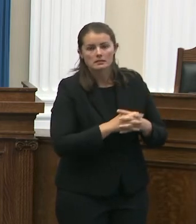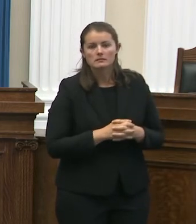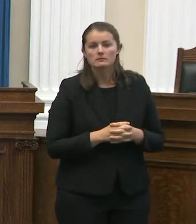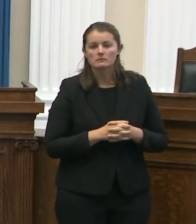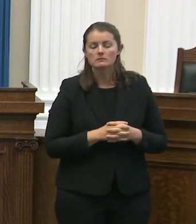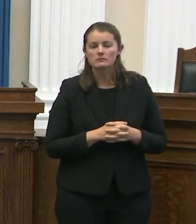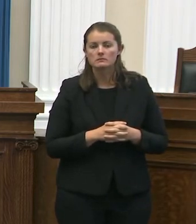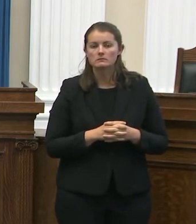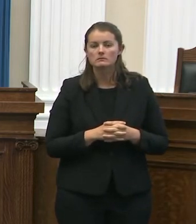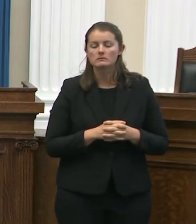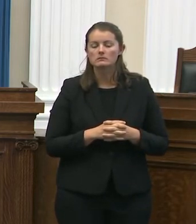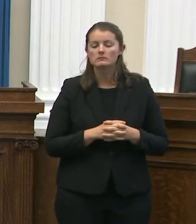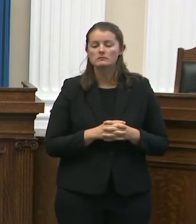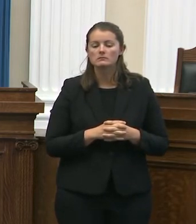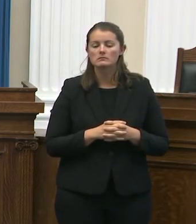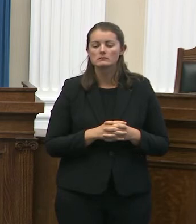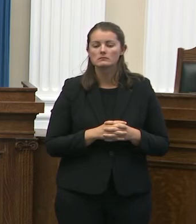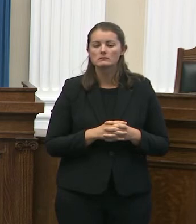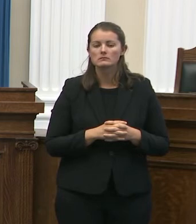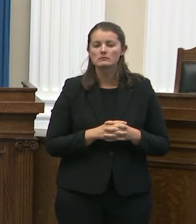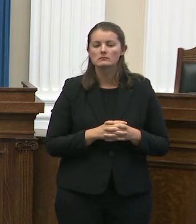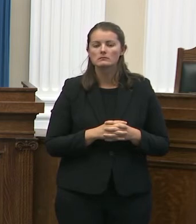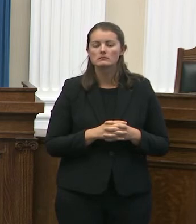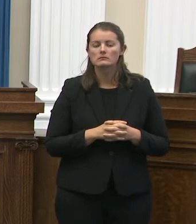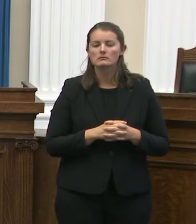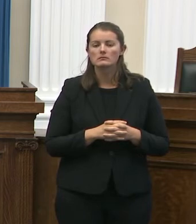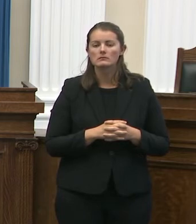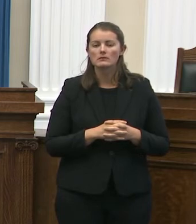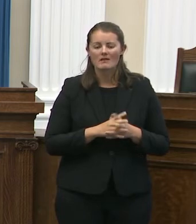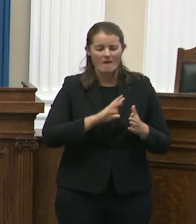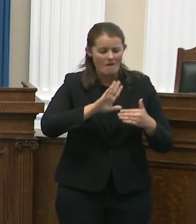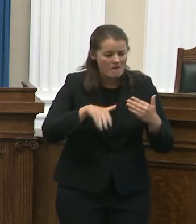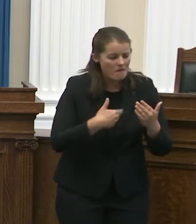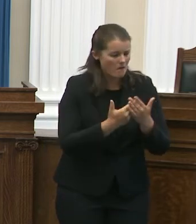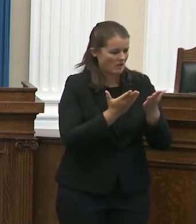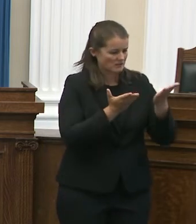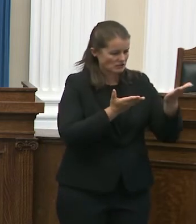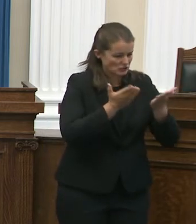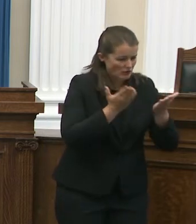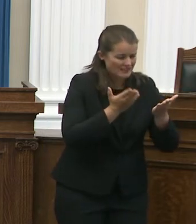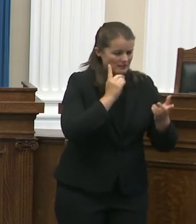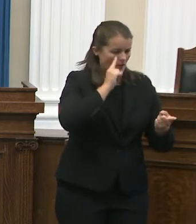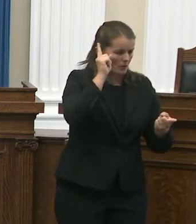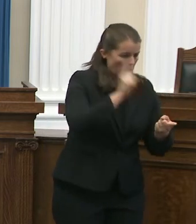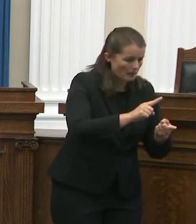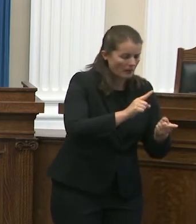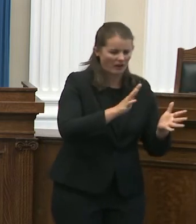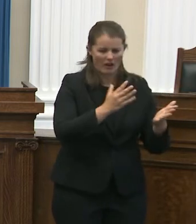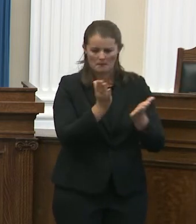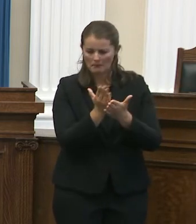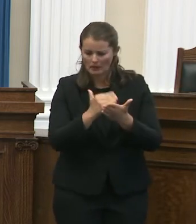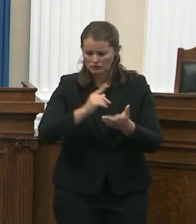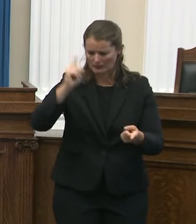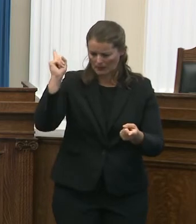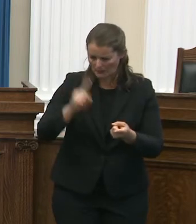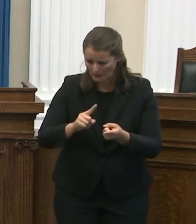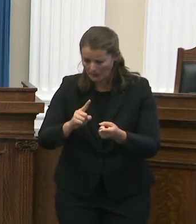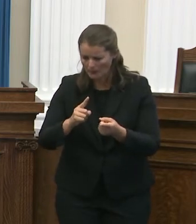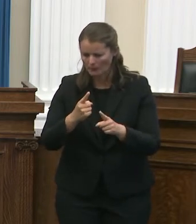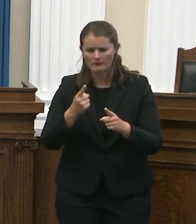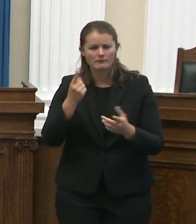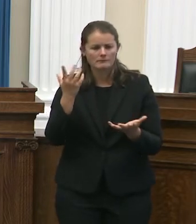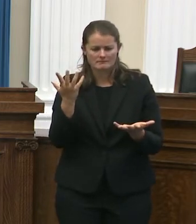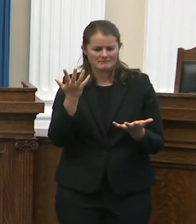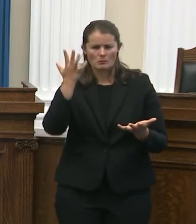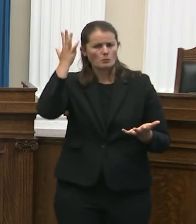health crisis caused by COVID-19. And while we must turn our attention to the historic budget shortfall, we cannot